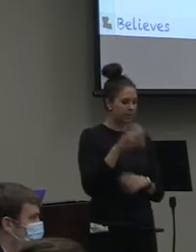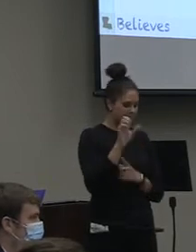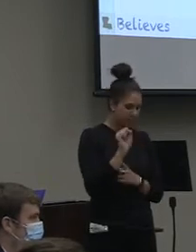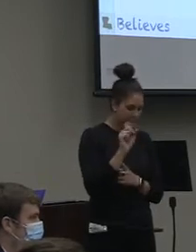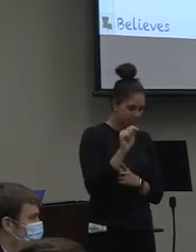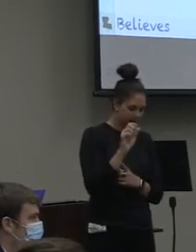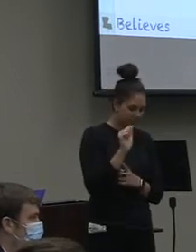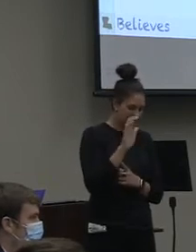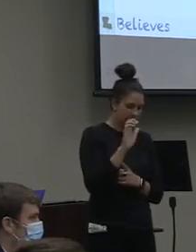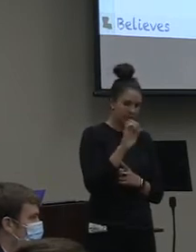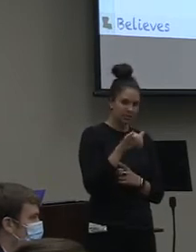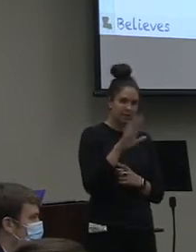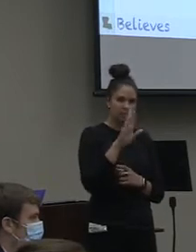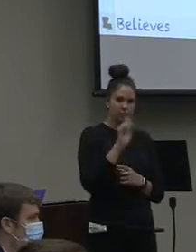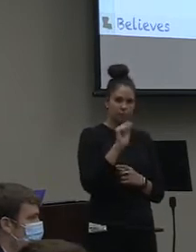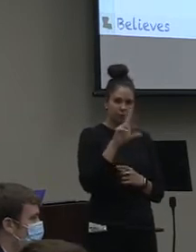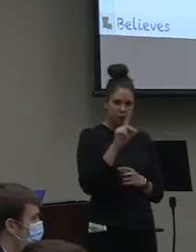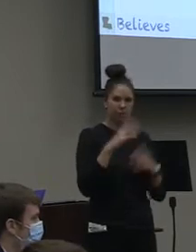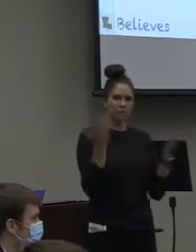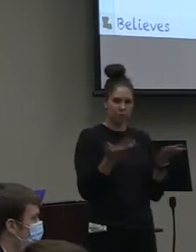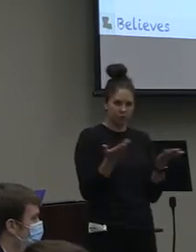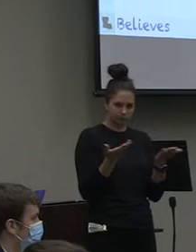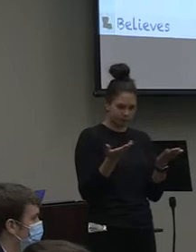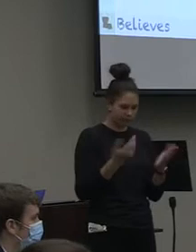Stacy Bro. Present.